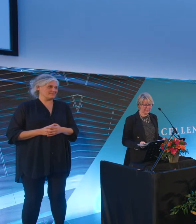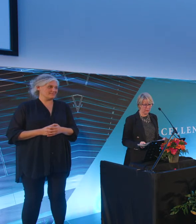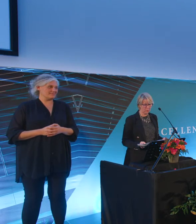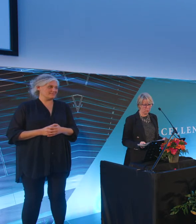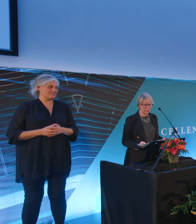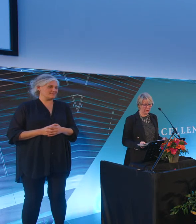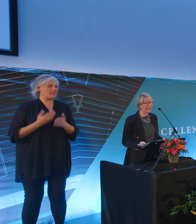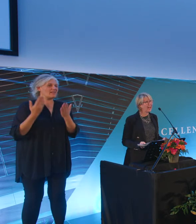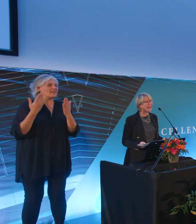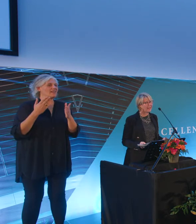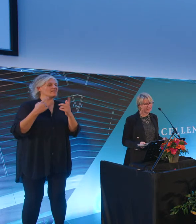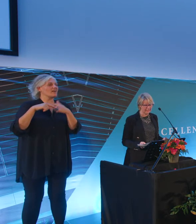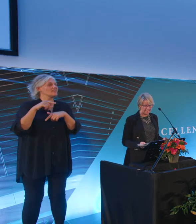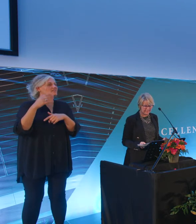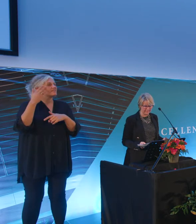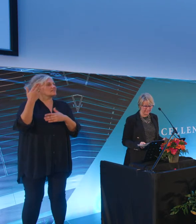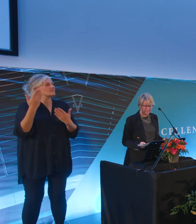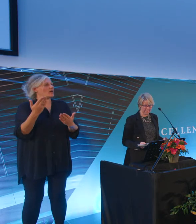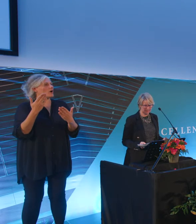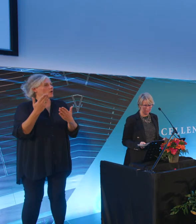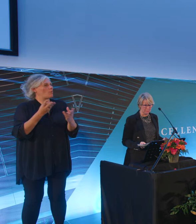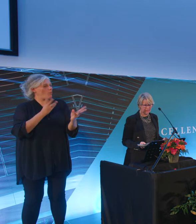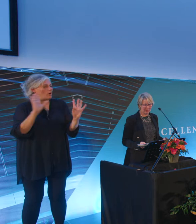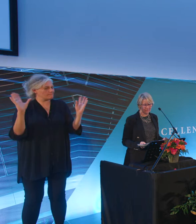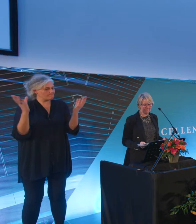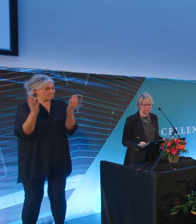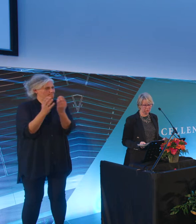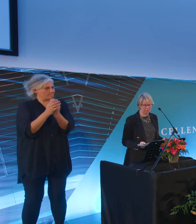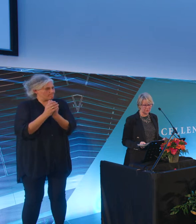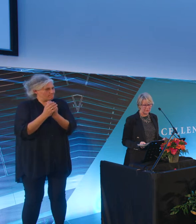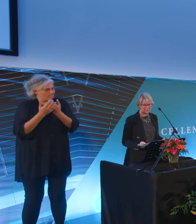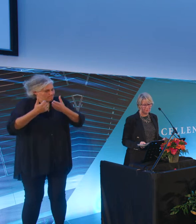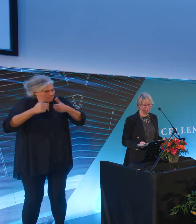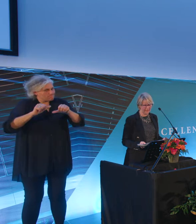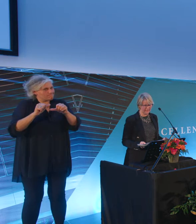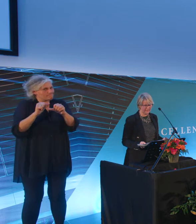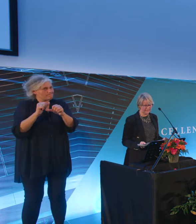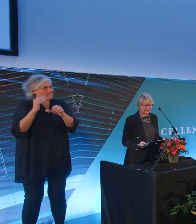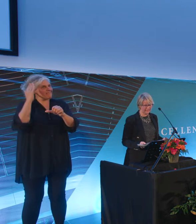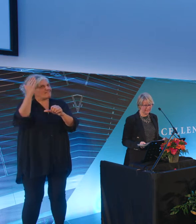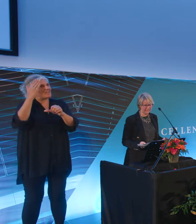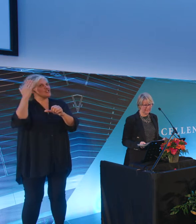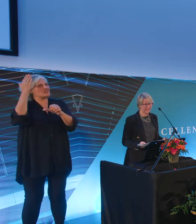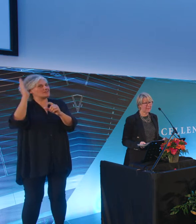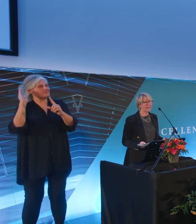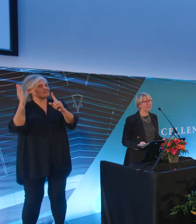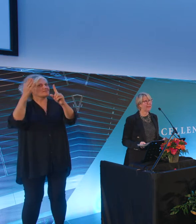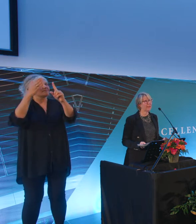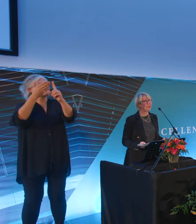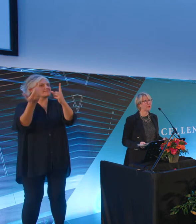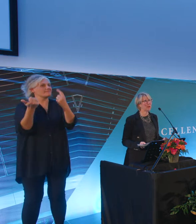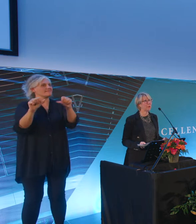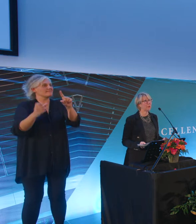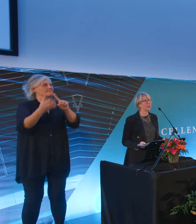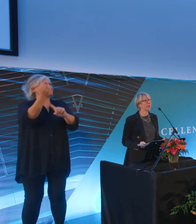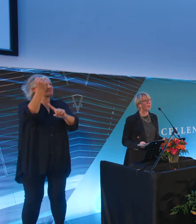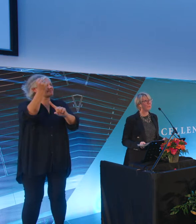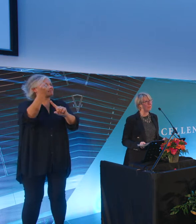Let us now work hand in hand to make this vision a reality. Thank